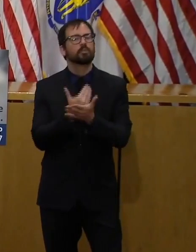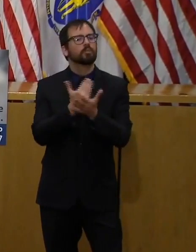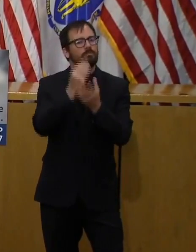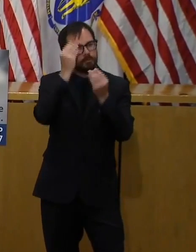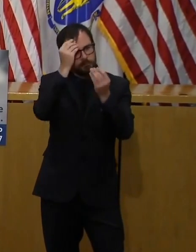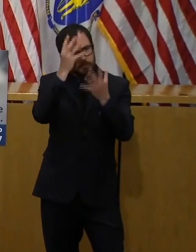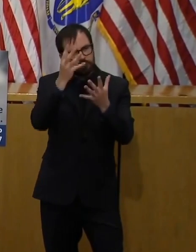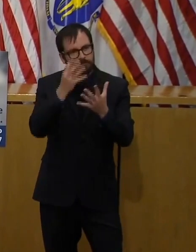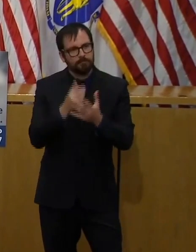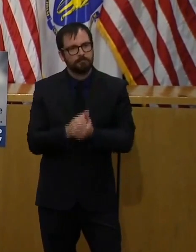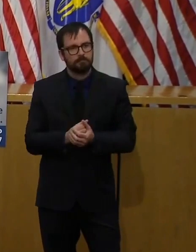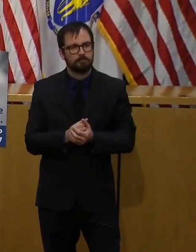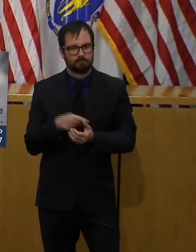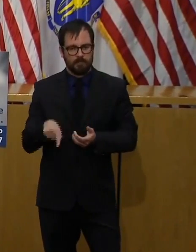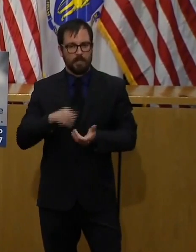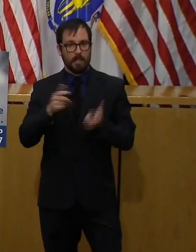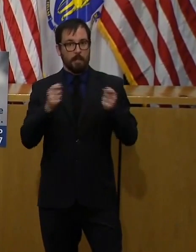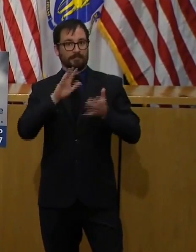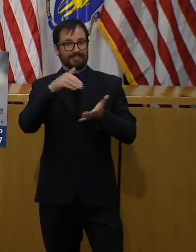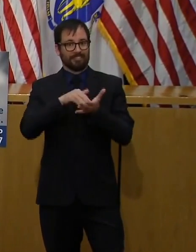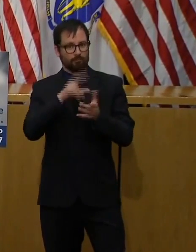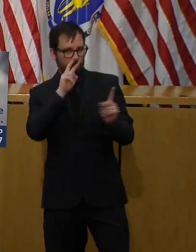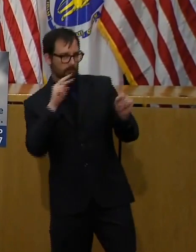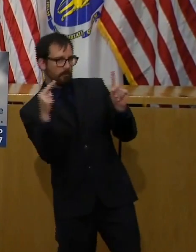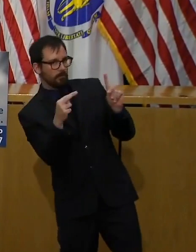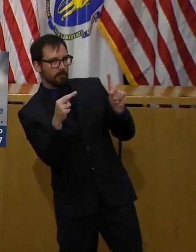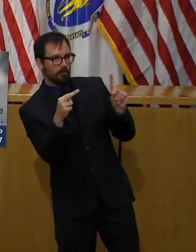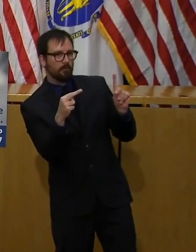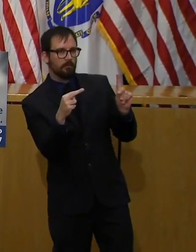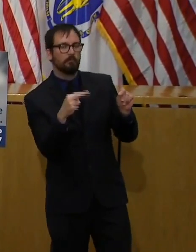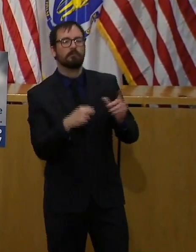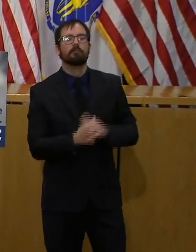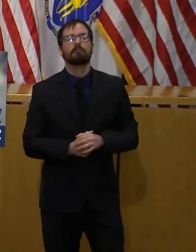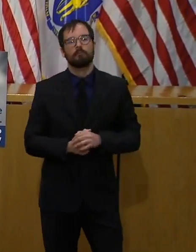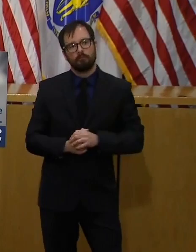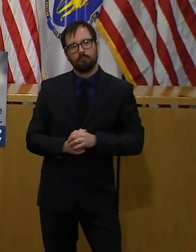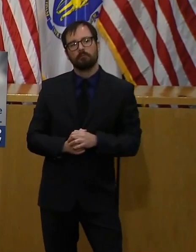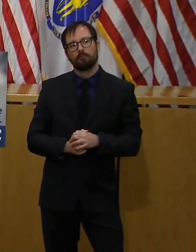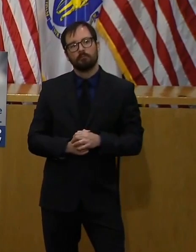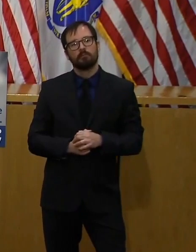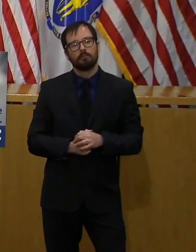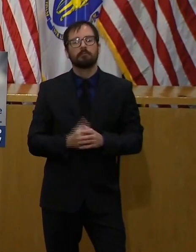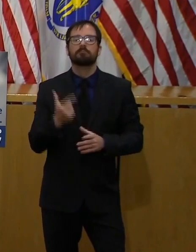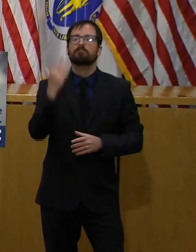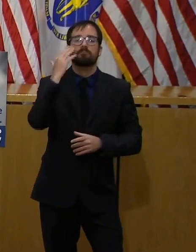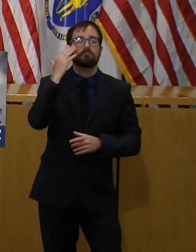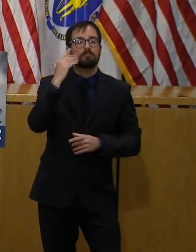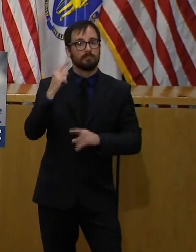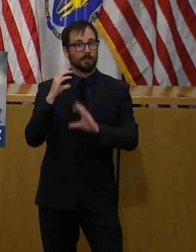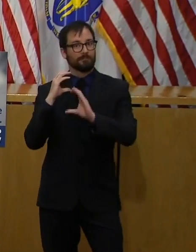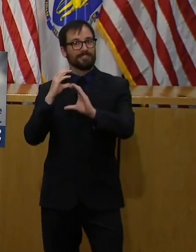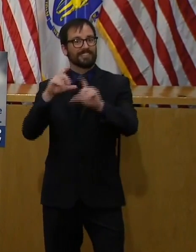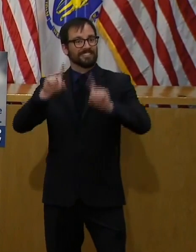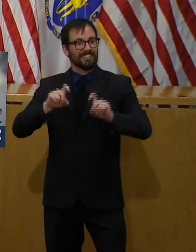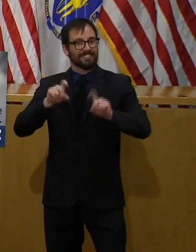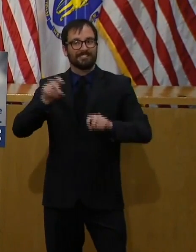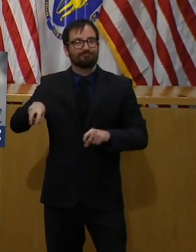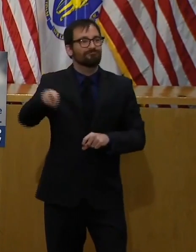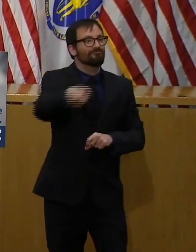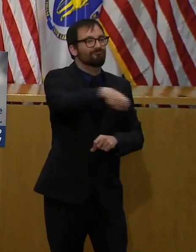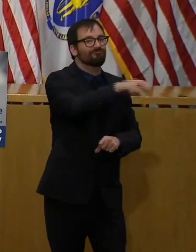said. So first on testing, on mobile testing in particular. So we have tested